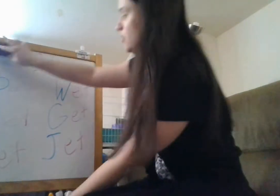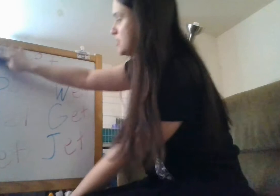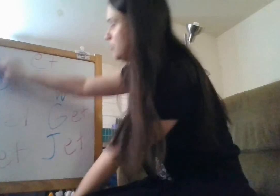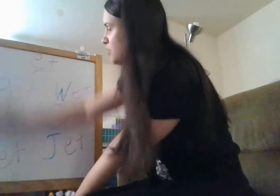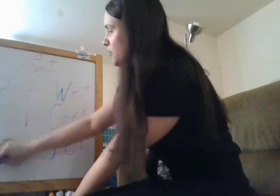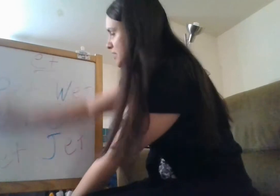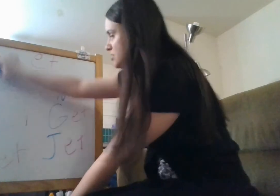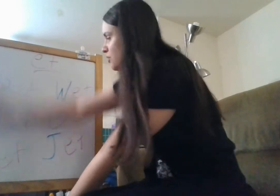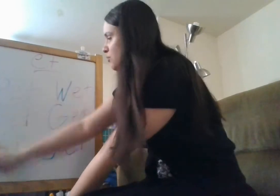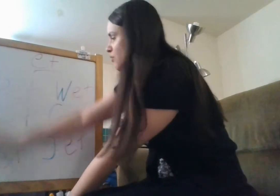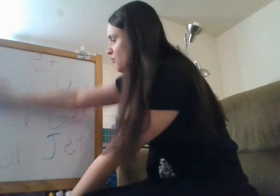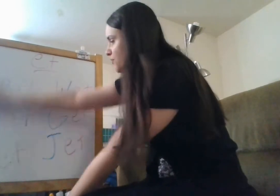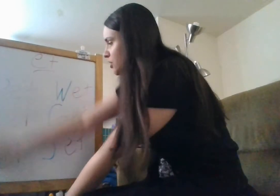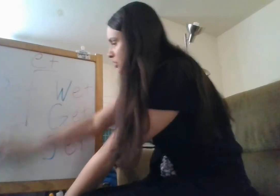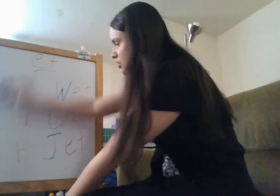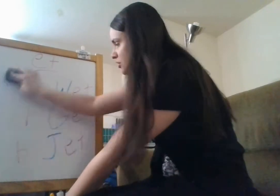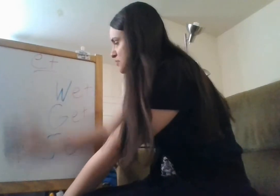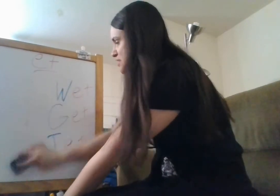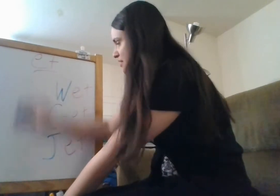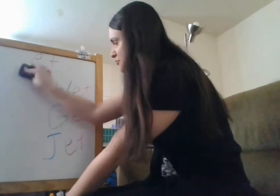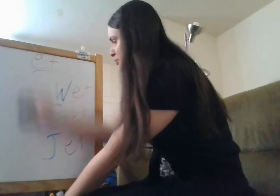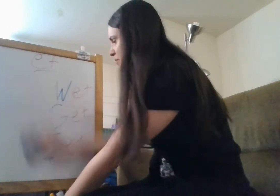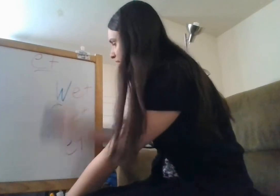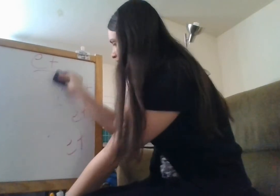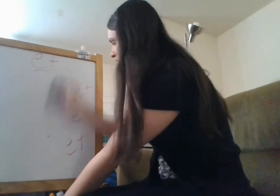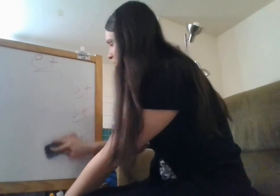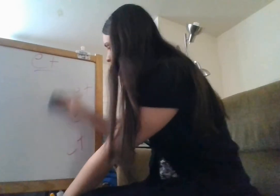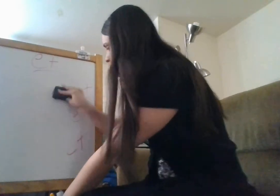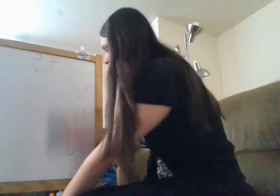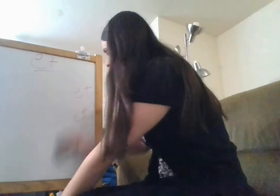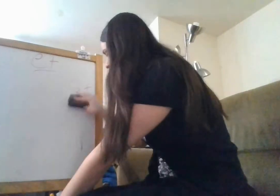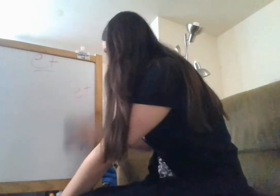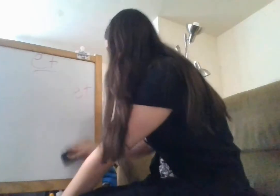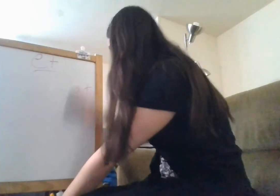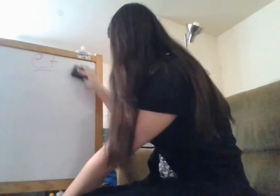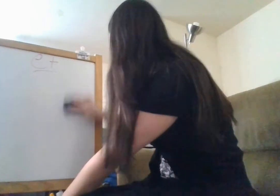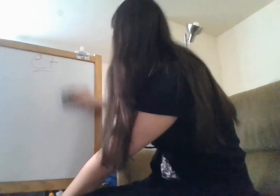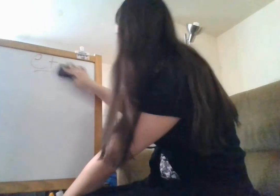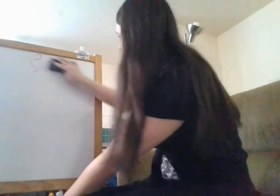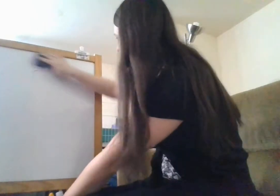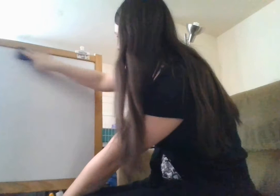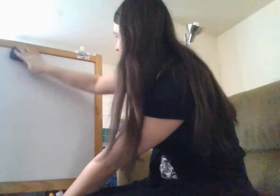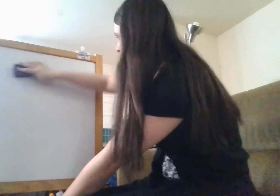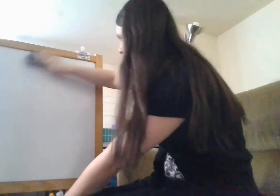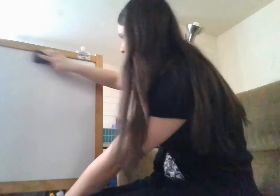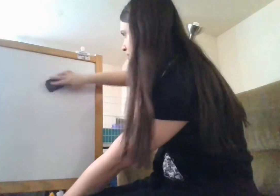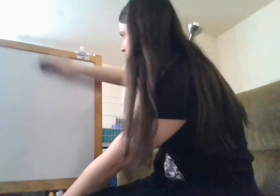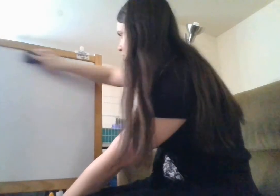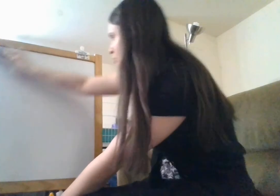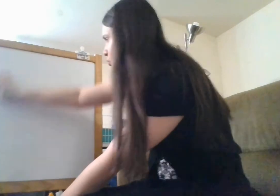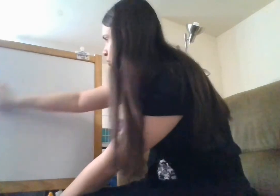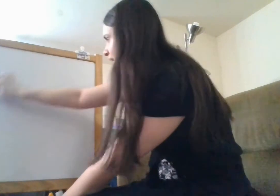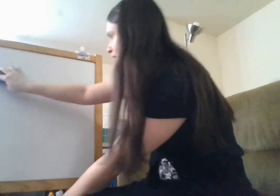also going to go over the new stuff we are learning for May. So we